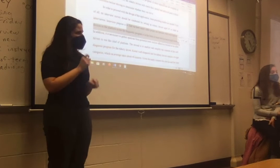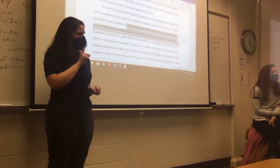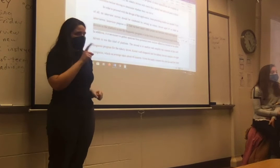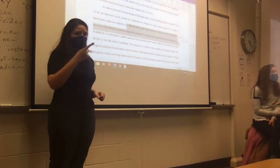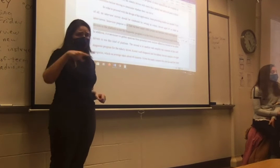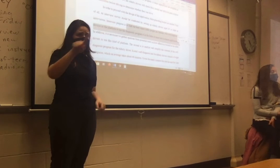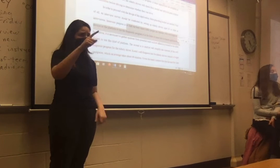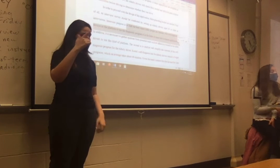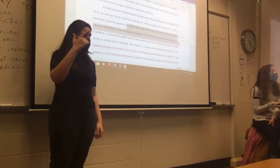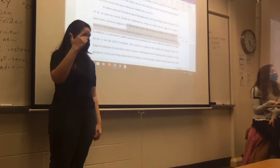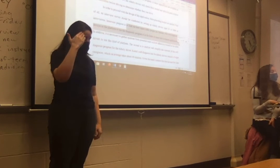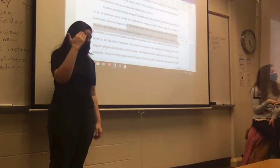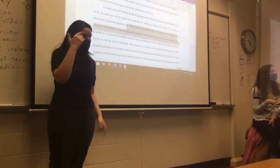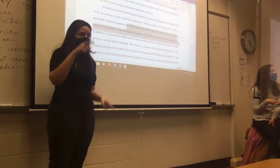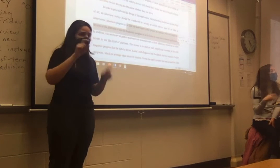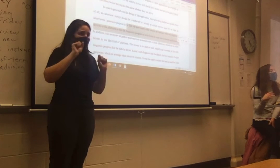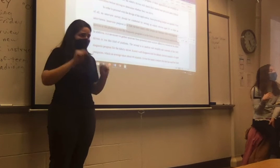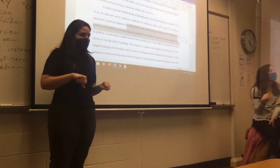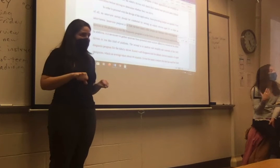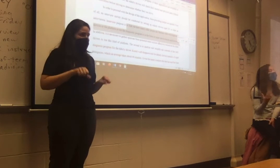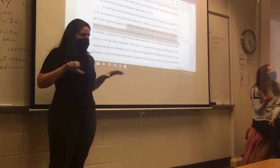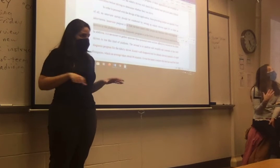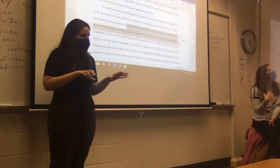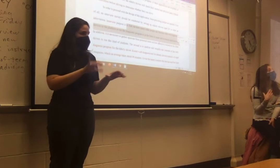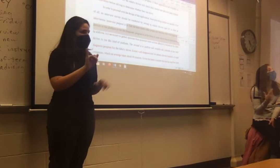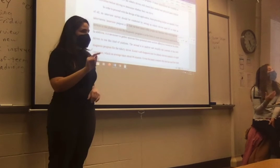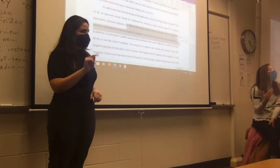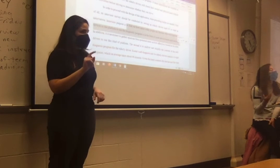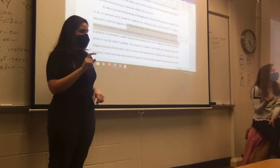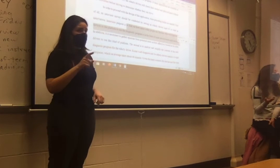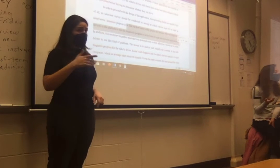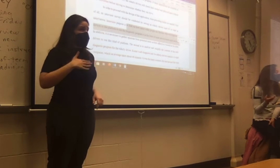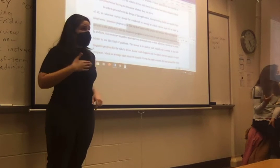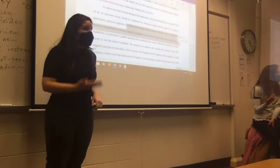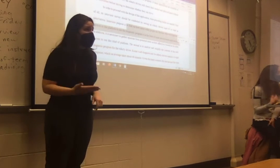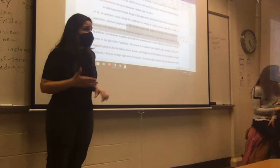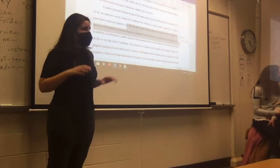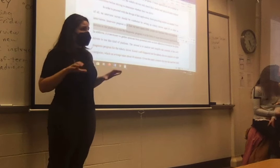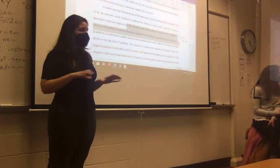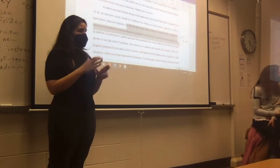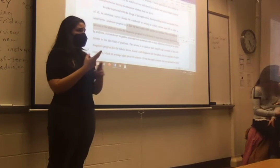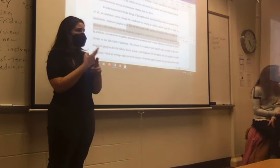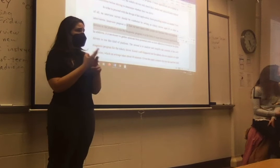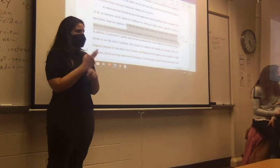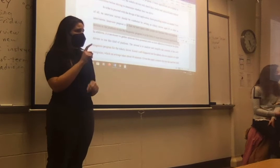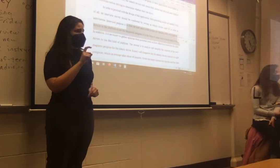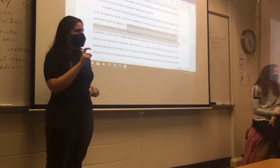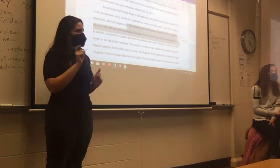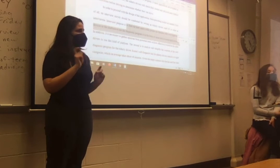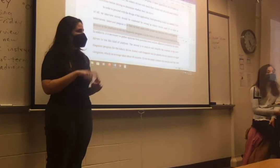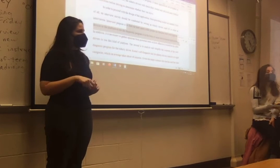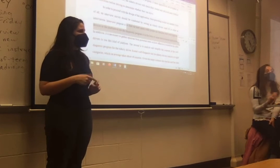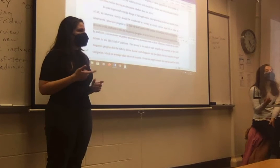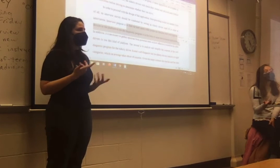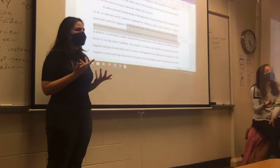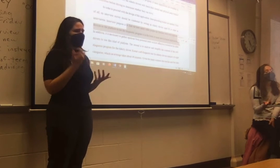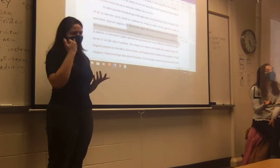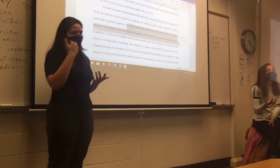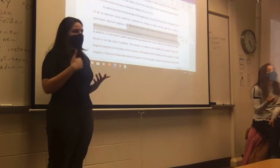drivers actually can or are willing to use an application like this, right? You don't want to design an application for